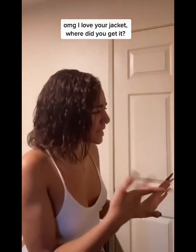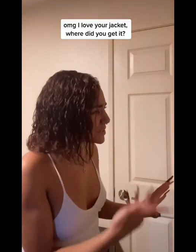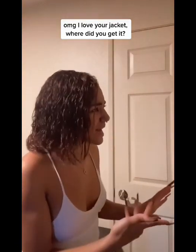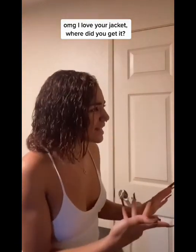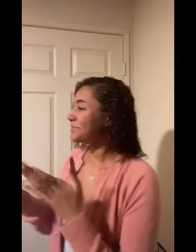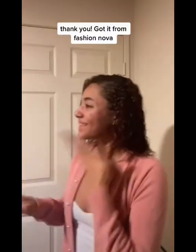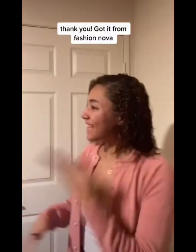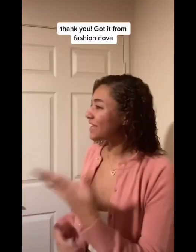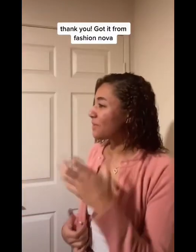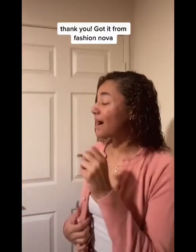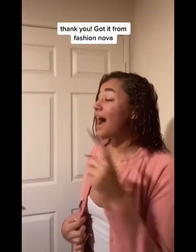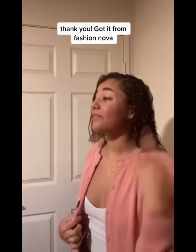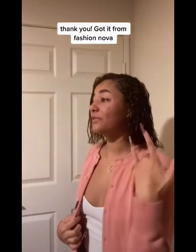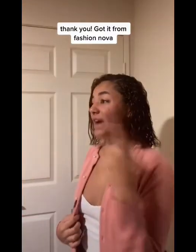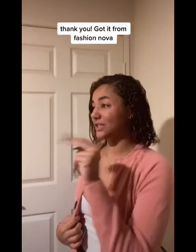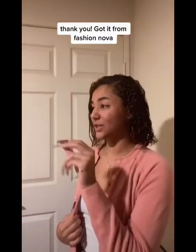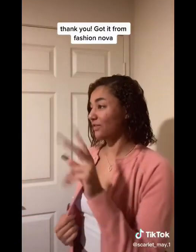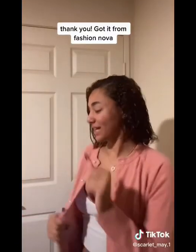get it? Thank you. Got it from Fashion Nova.